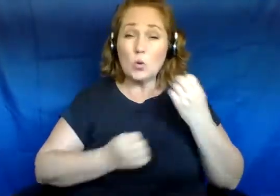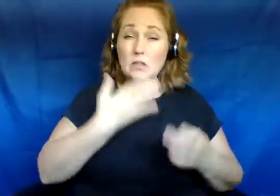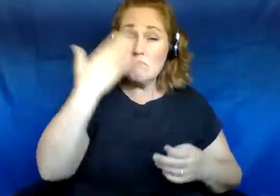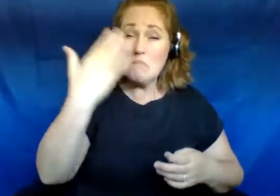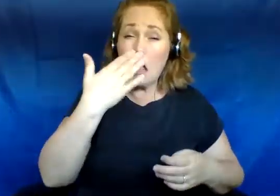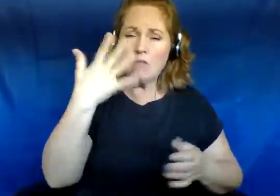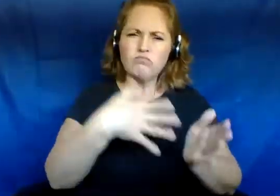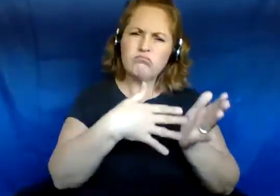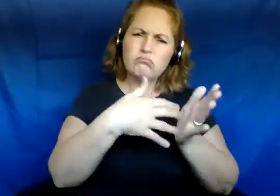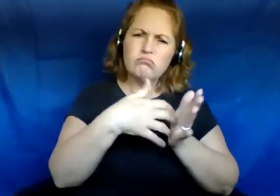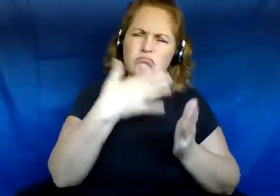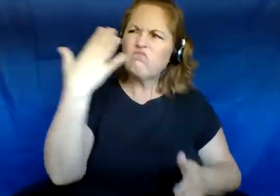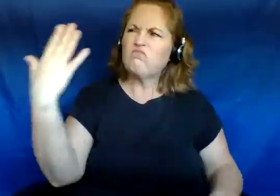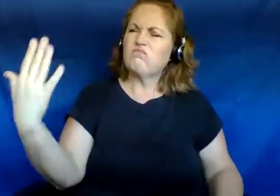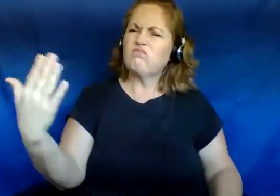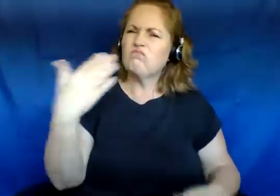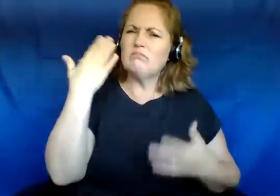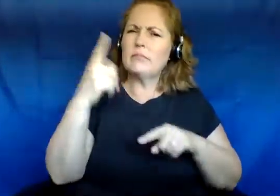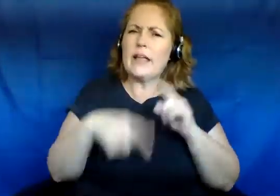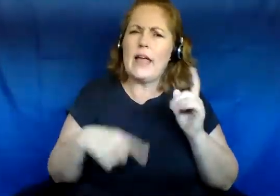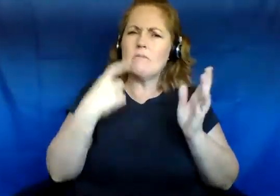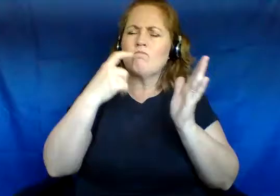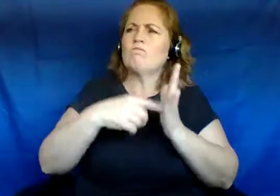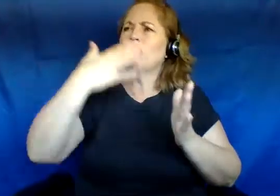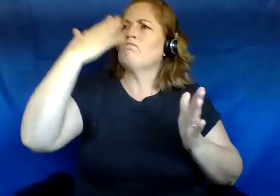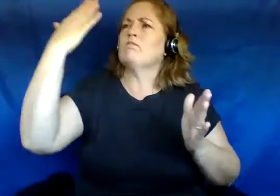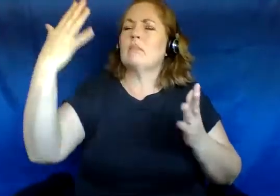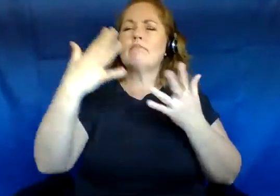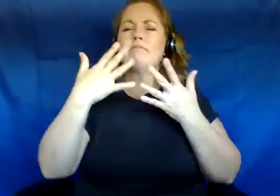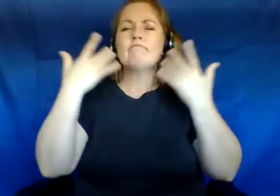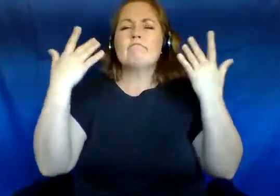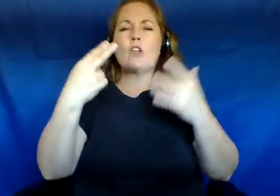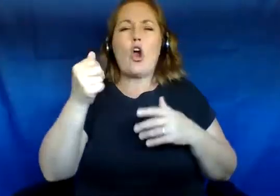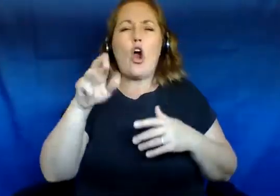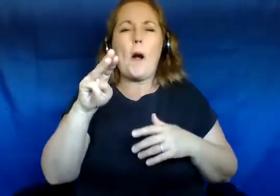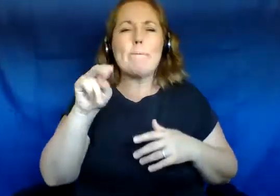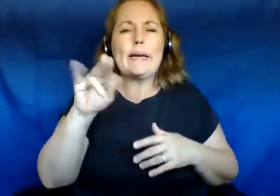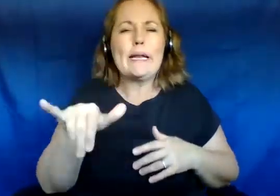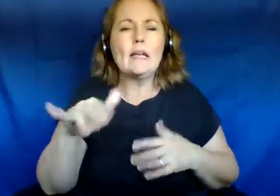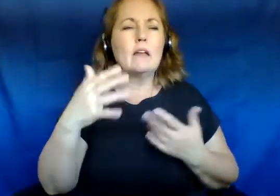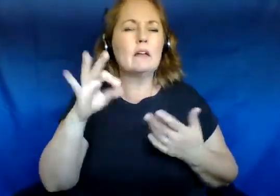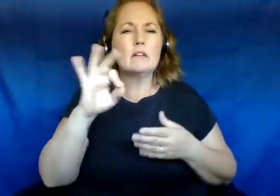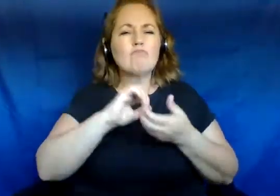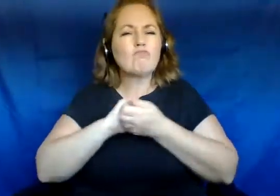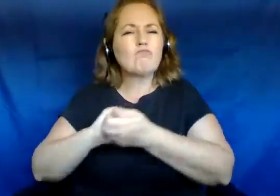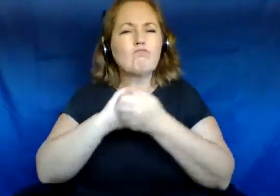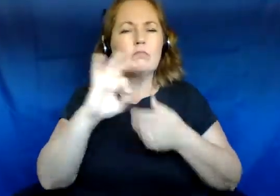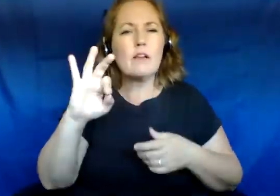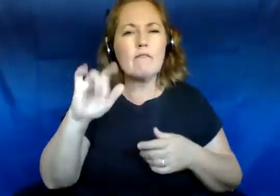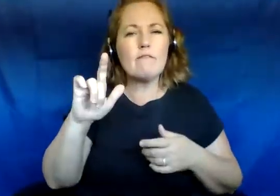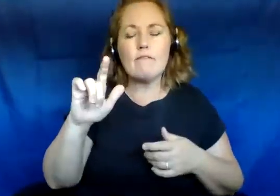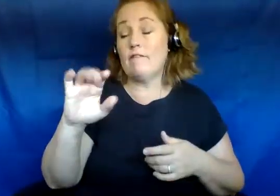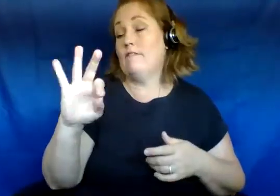weakened. We are unable to perceive the essence of harmony and fellowship. The